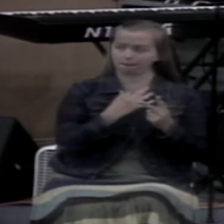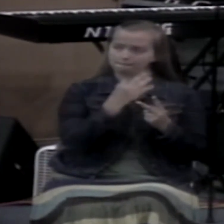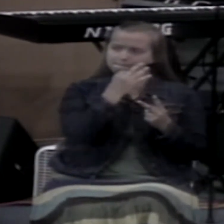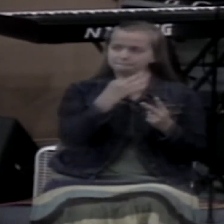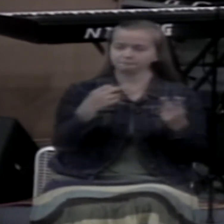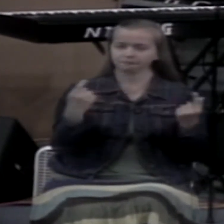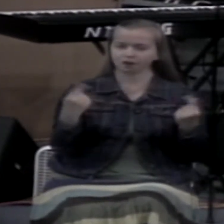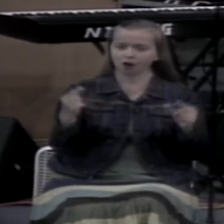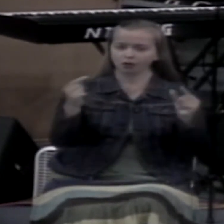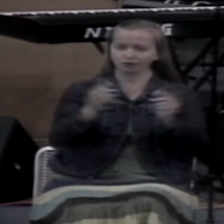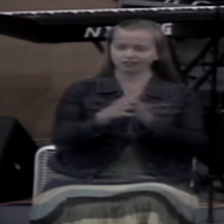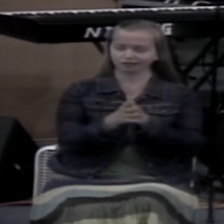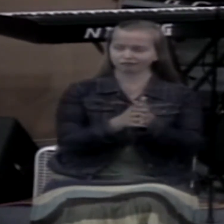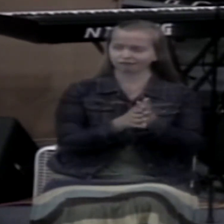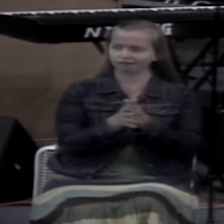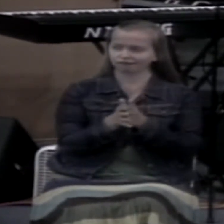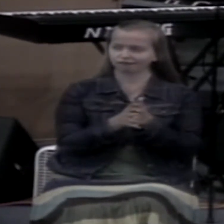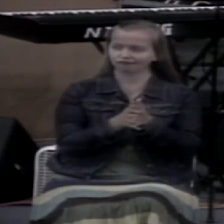easy to